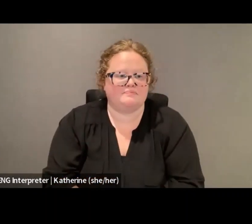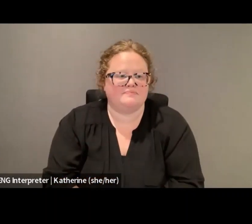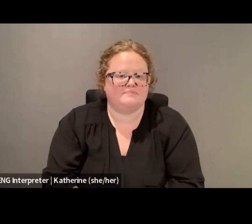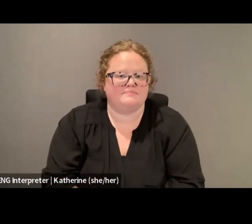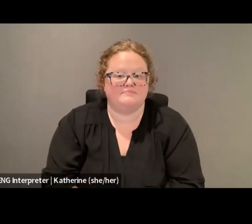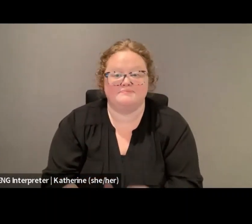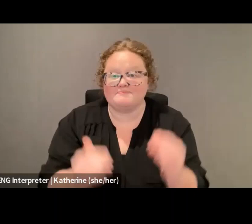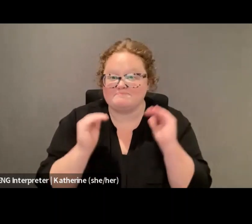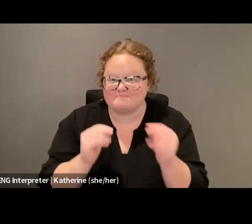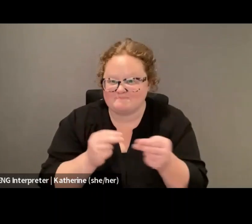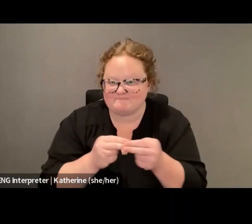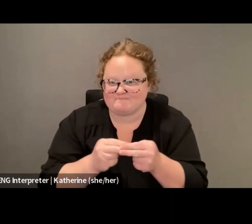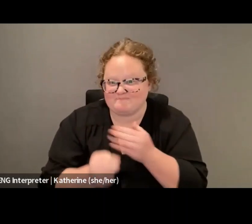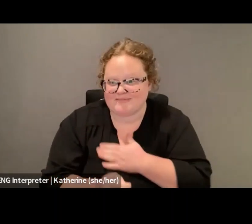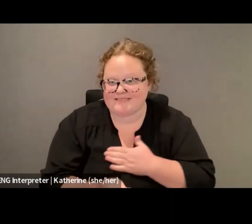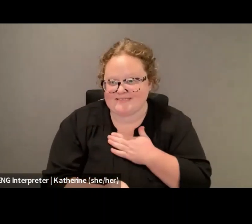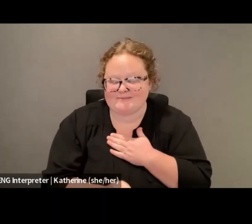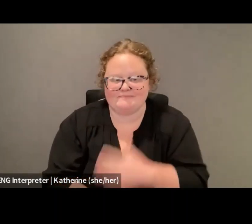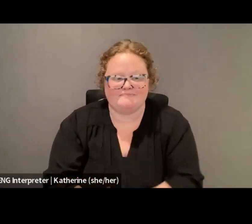Next slide, please.